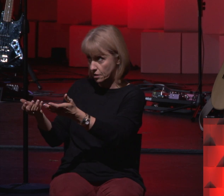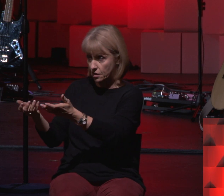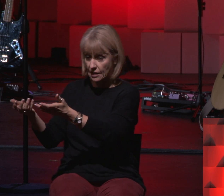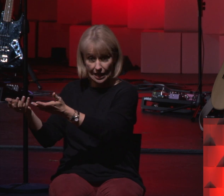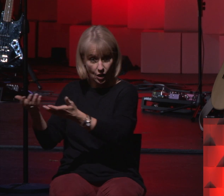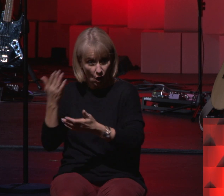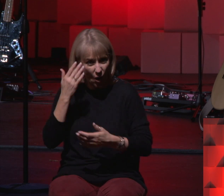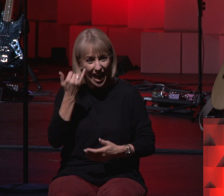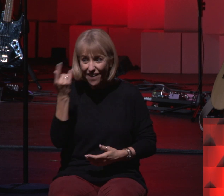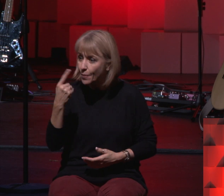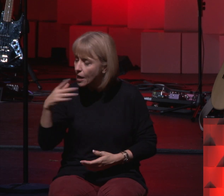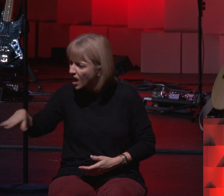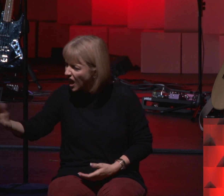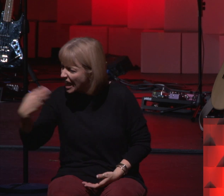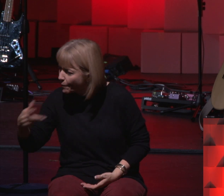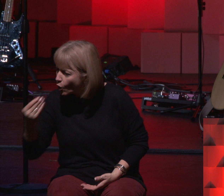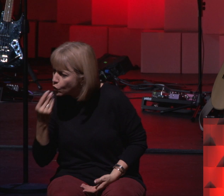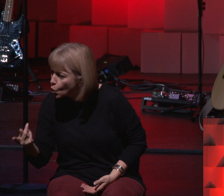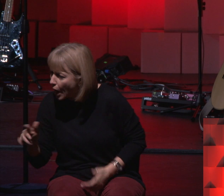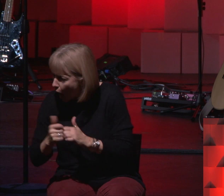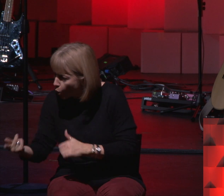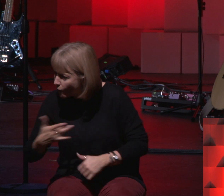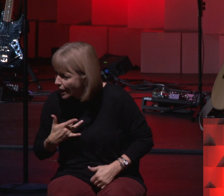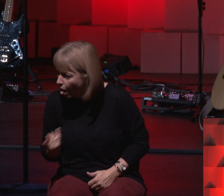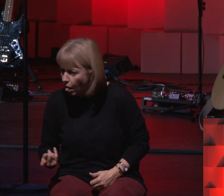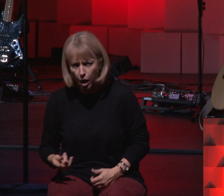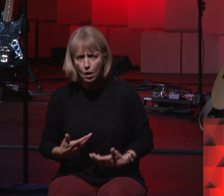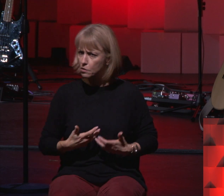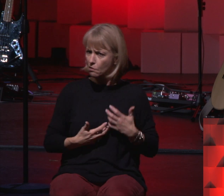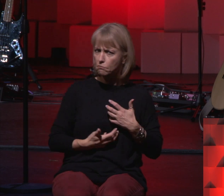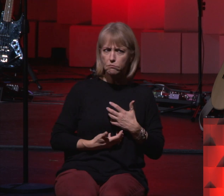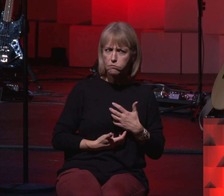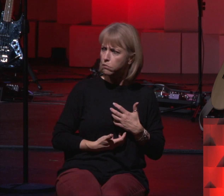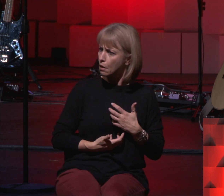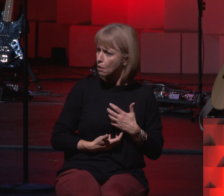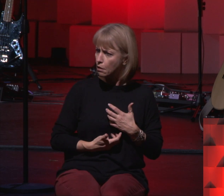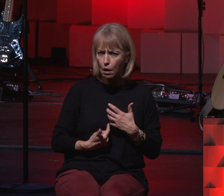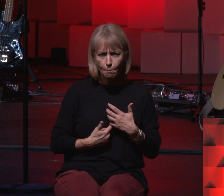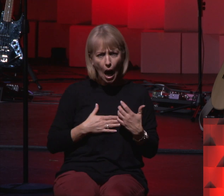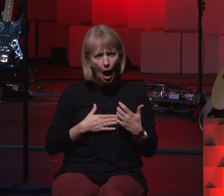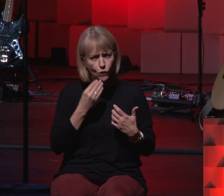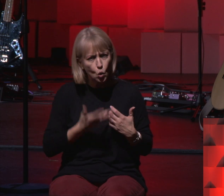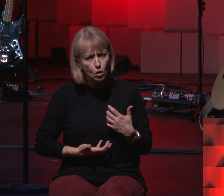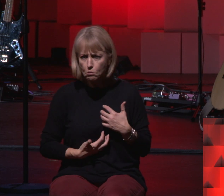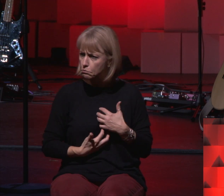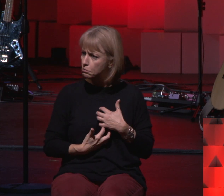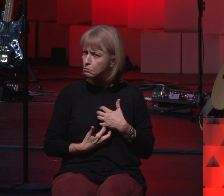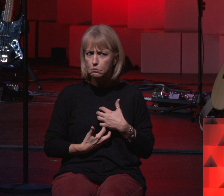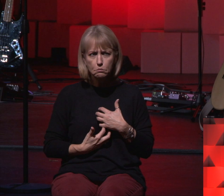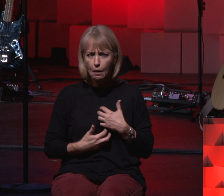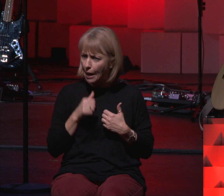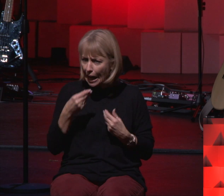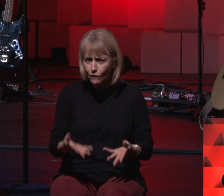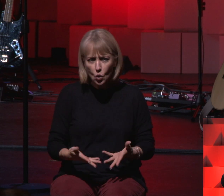someone says, can I have your food? How would you go? It's mine. Hey, I prepared. Why didn't you? It's hard for us to share. But he